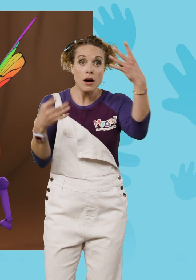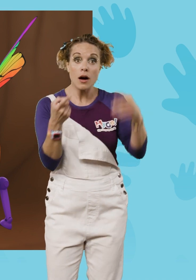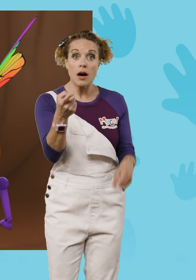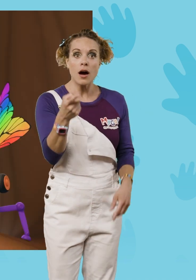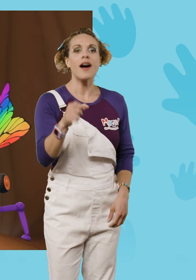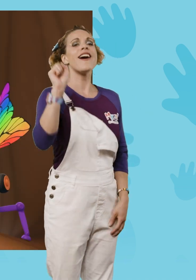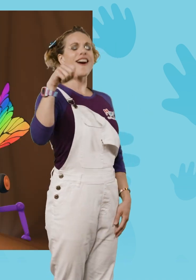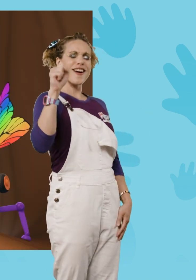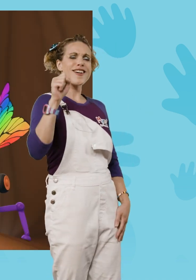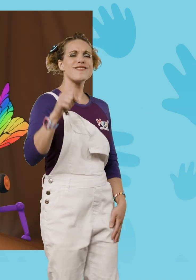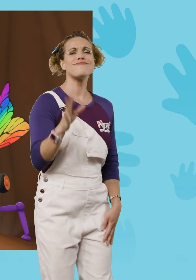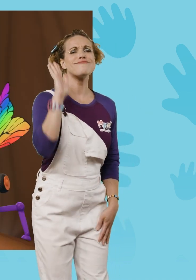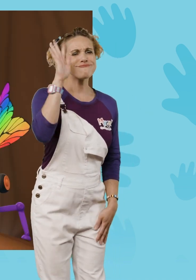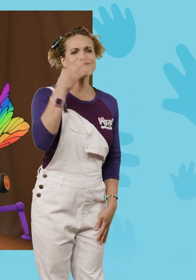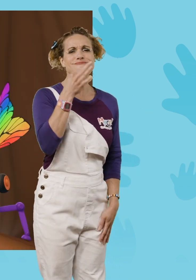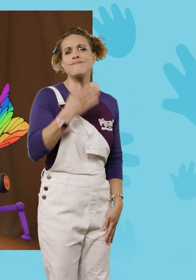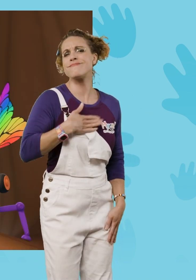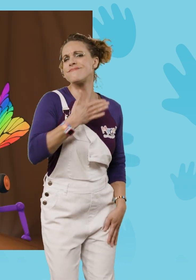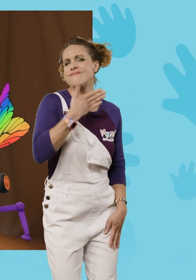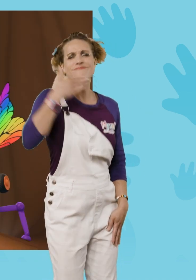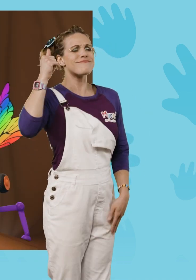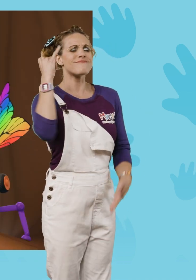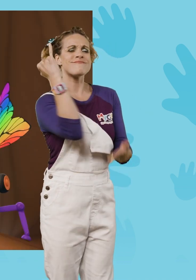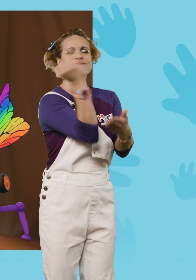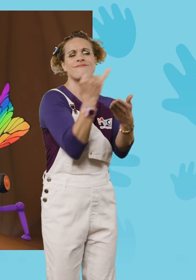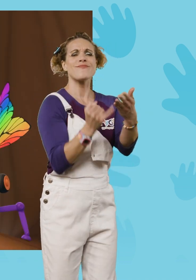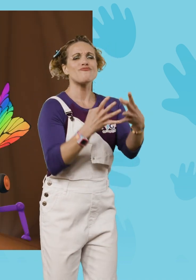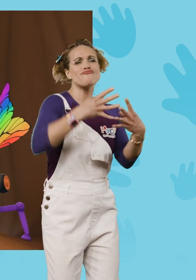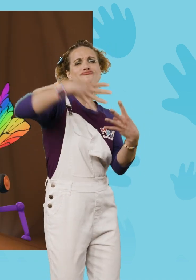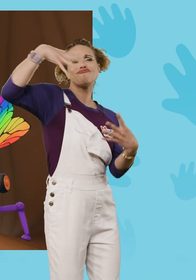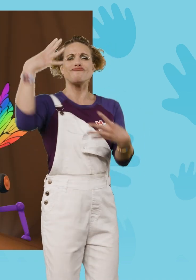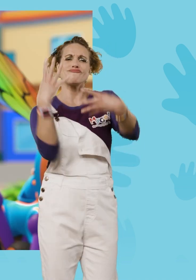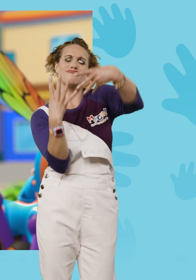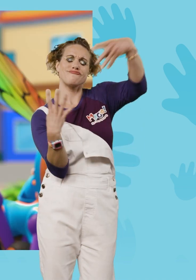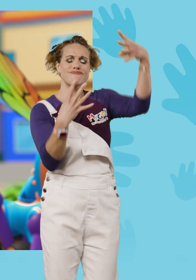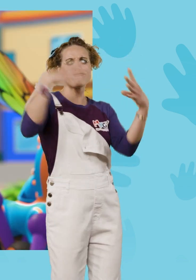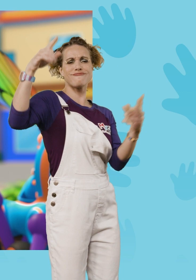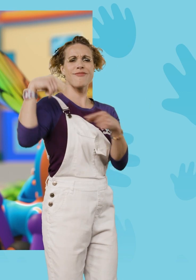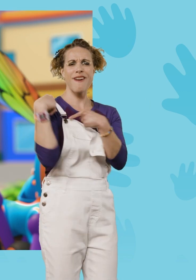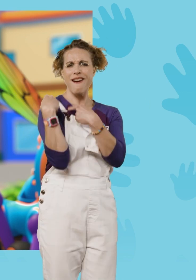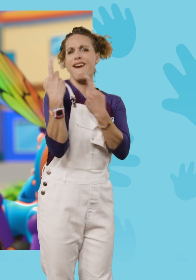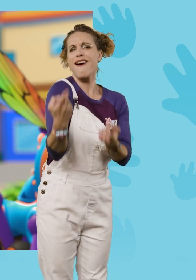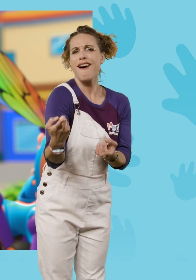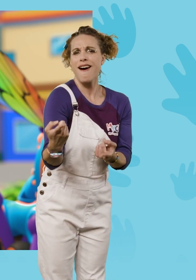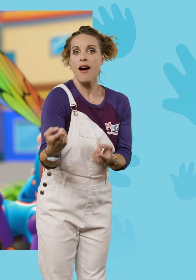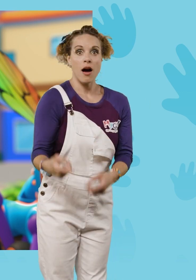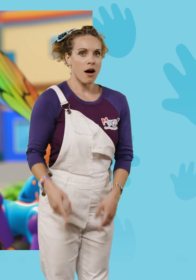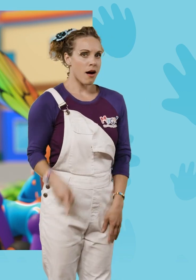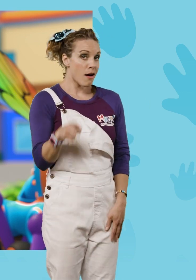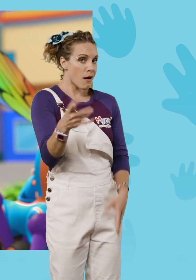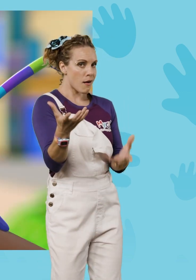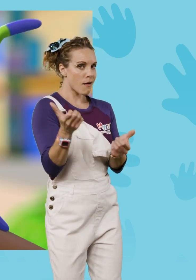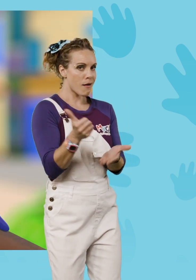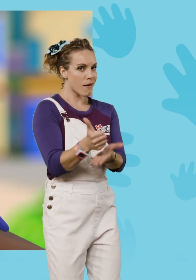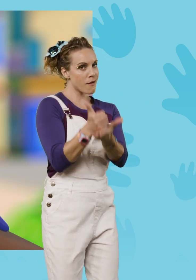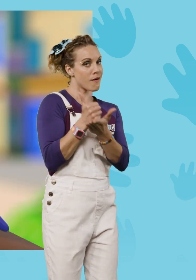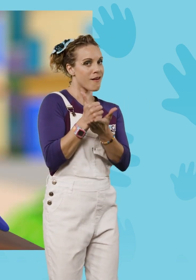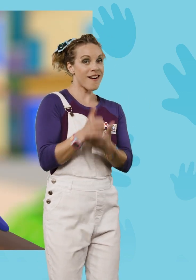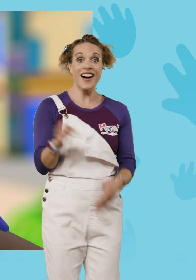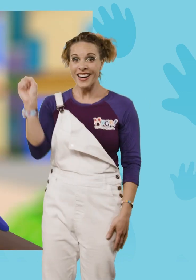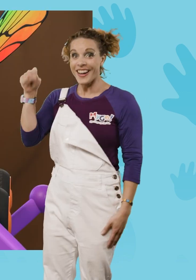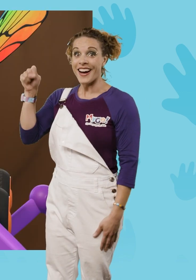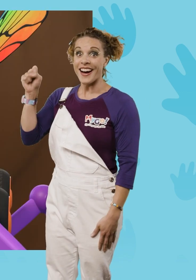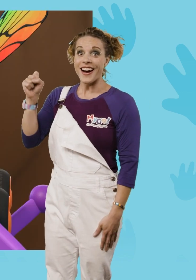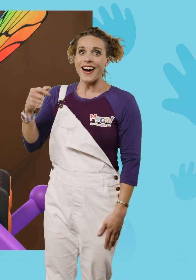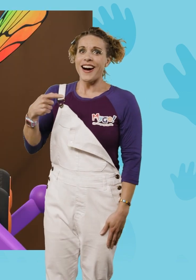make a web? I am. It's going to be my greatest masterpiece, the webbiest web of all time. Want to